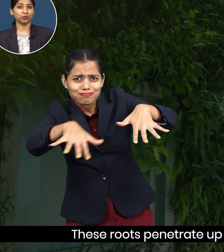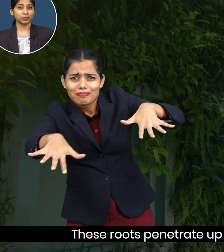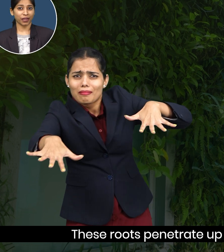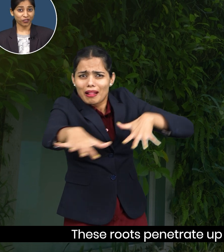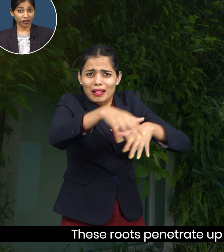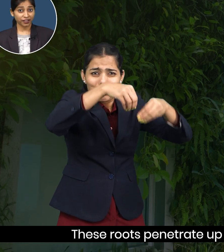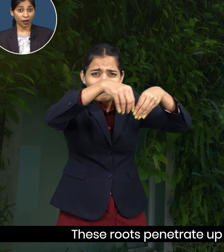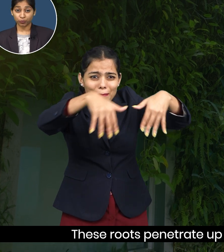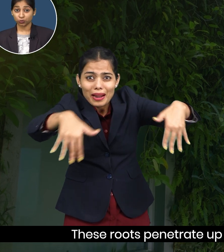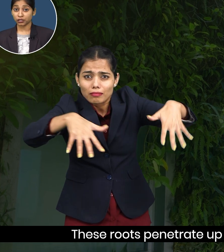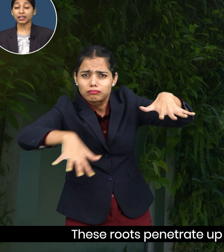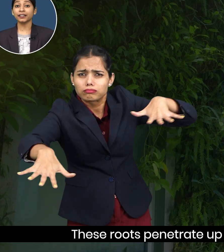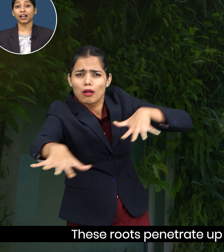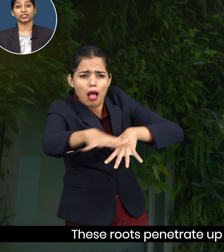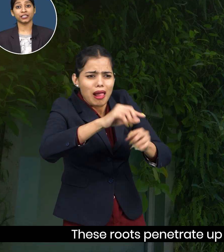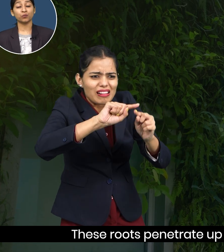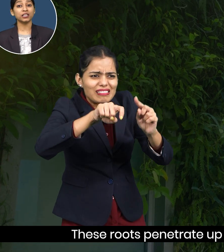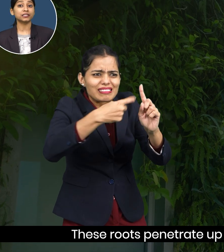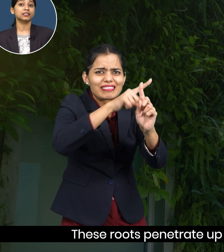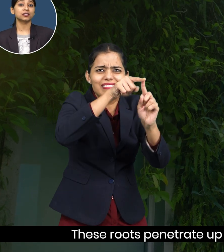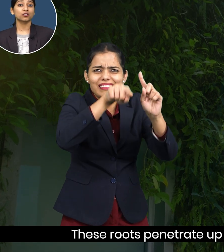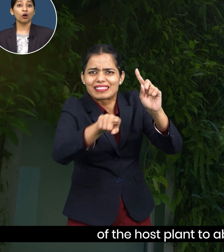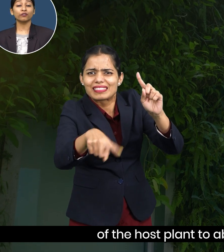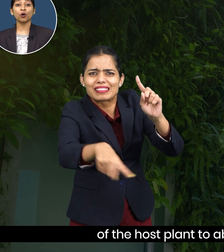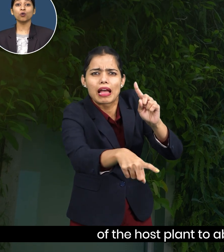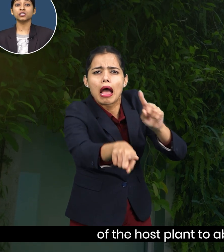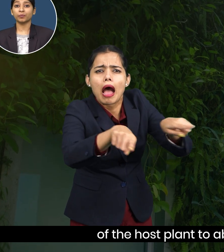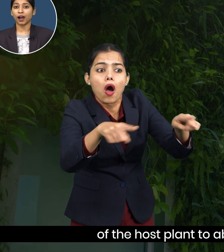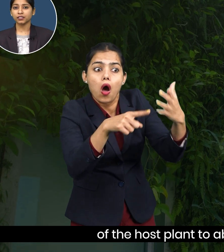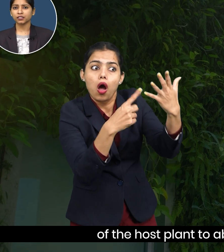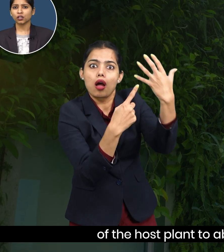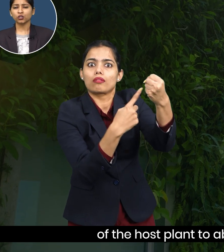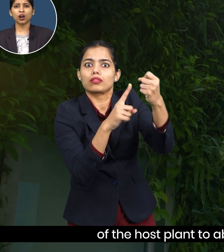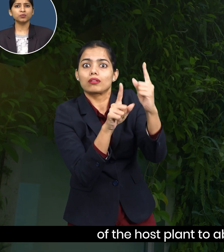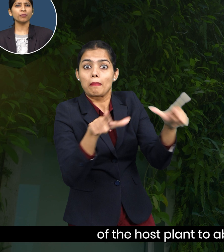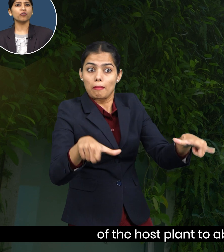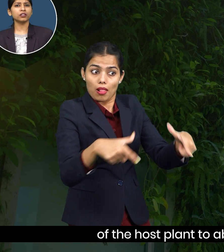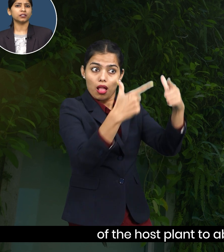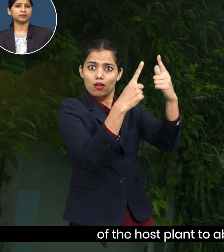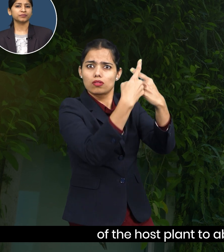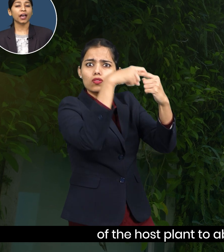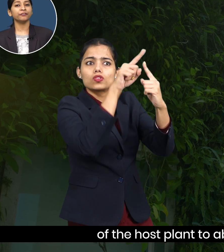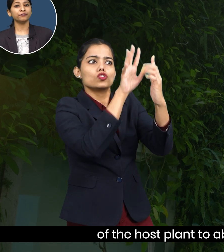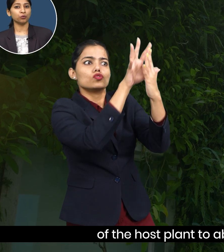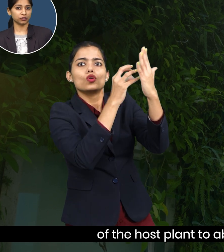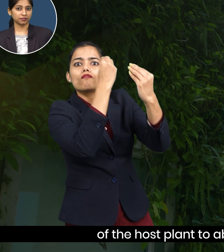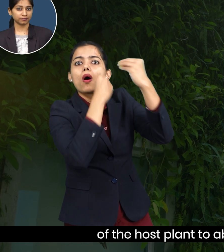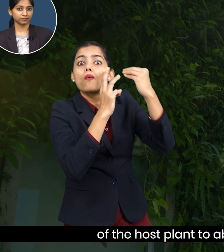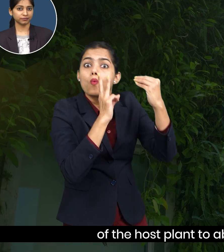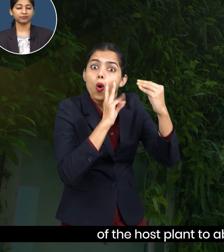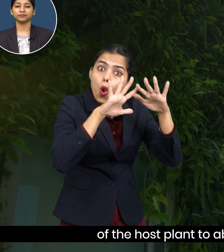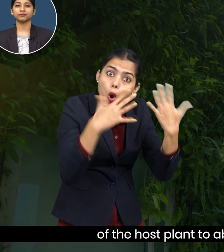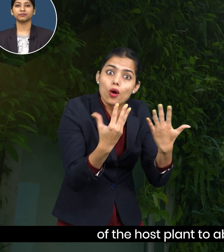These roots penetrate up to the conducting vessels of the host plant to absorb water and food.